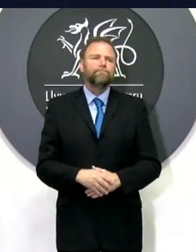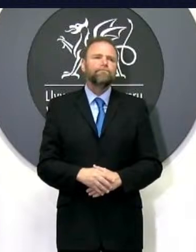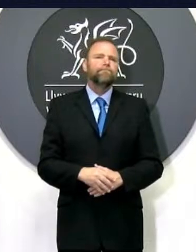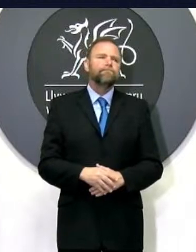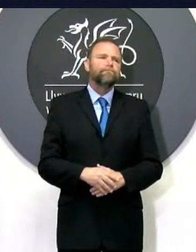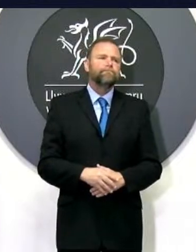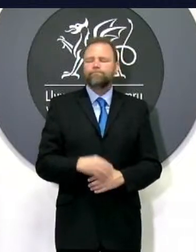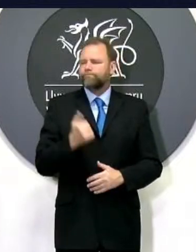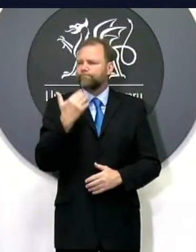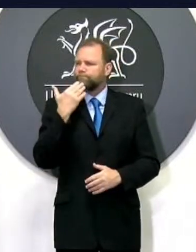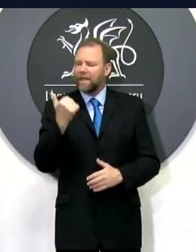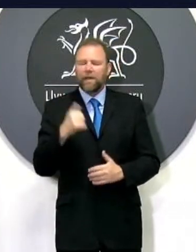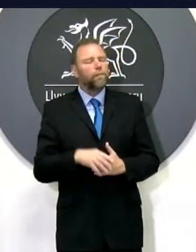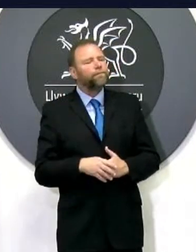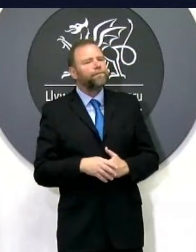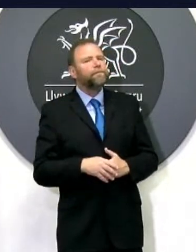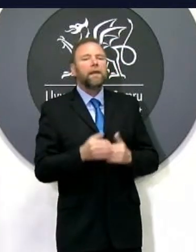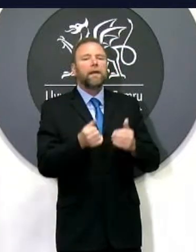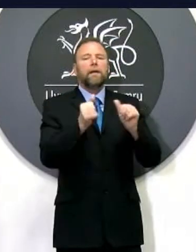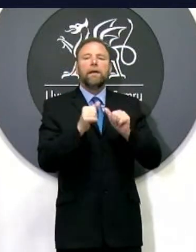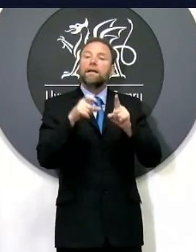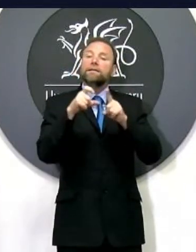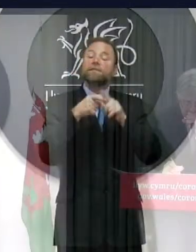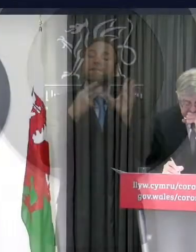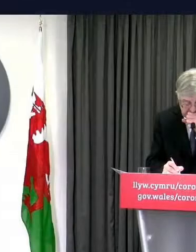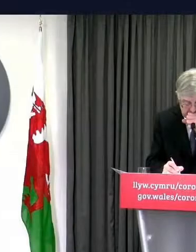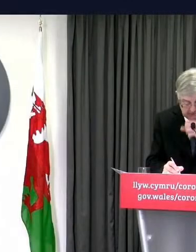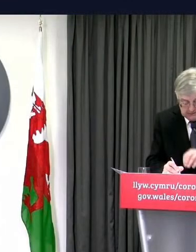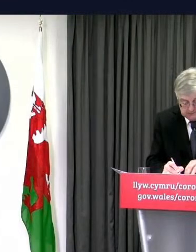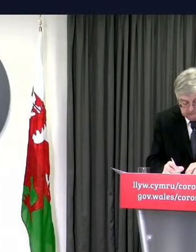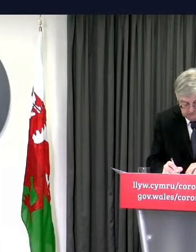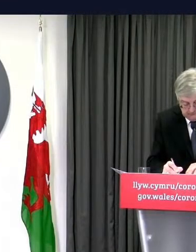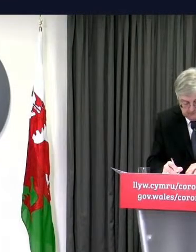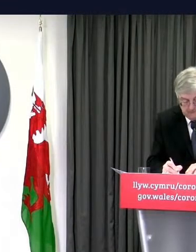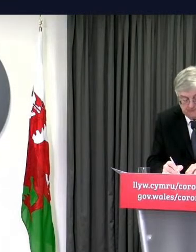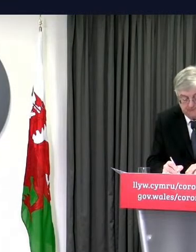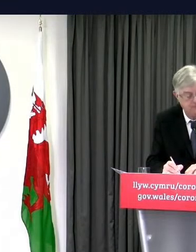Thanks, Frank. Thanks, Nick. Over to Dan Bevan at LBC.